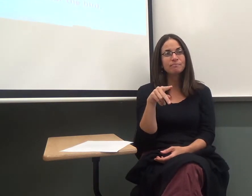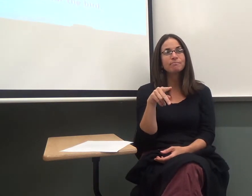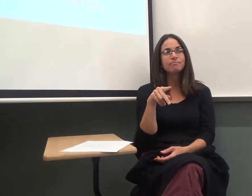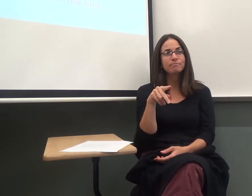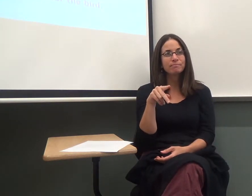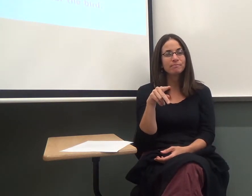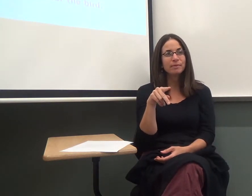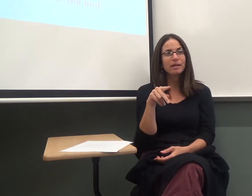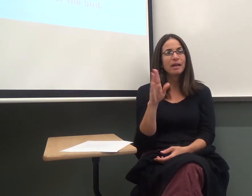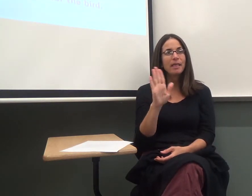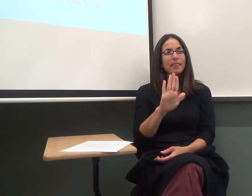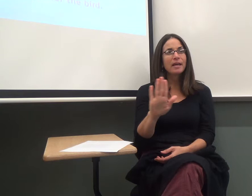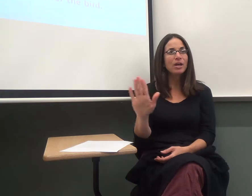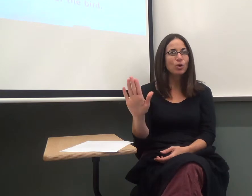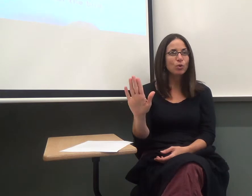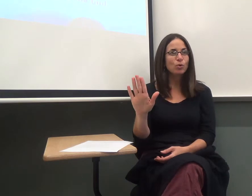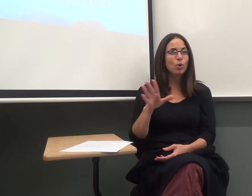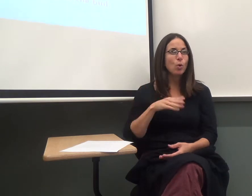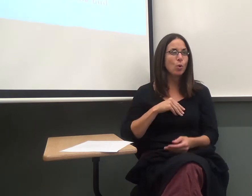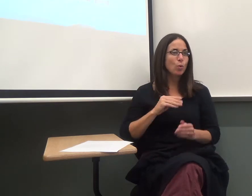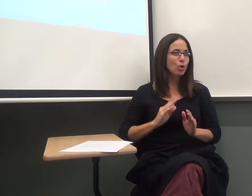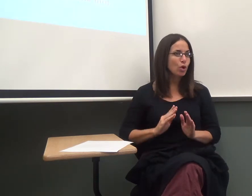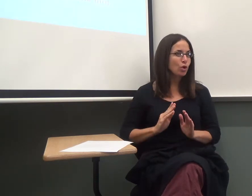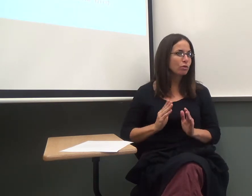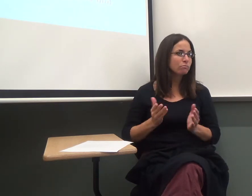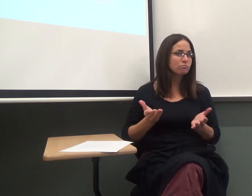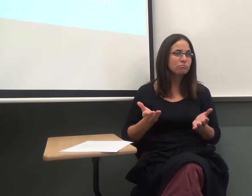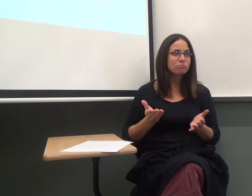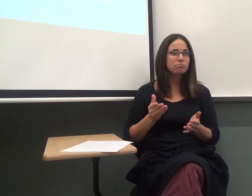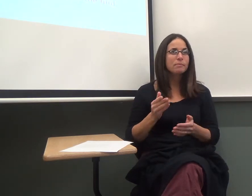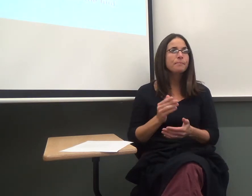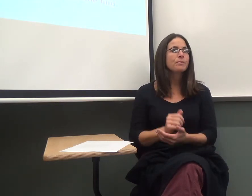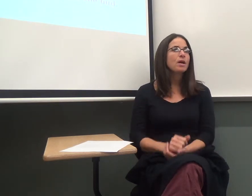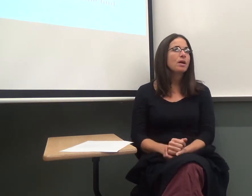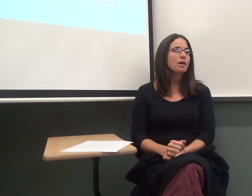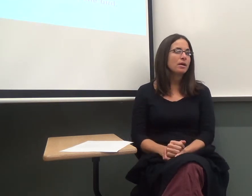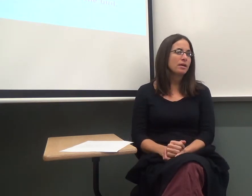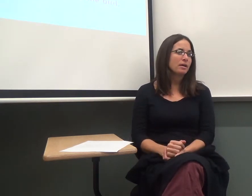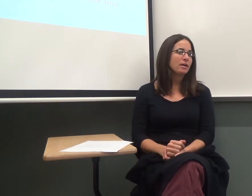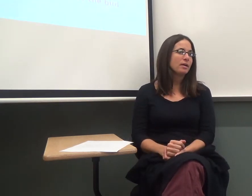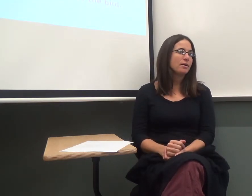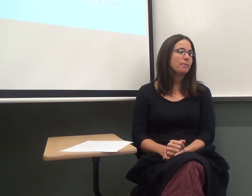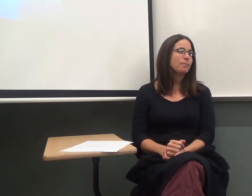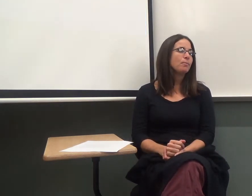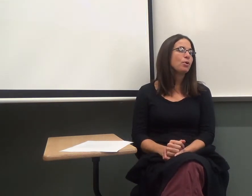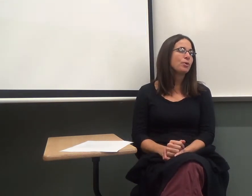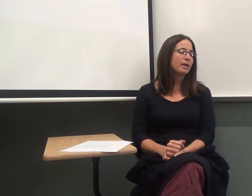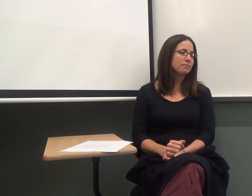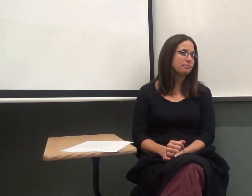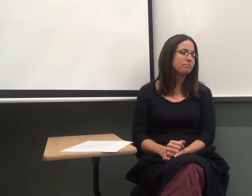Their owners. Is that a possessive pronoun? Yes. Pronoun.